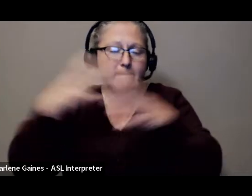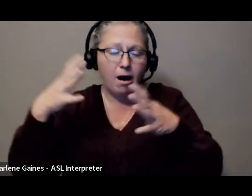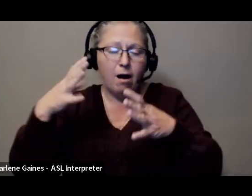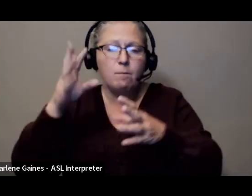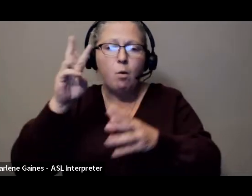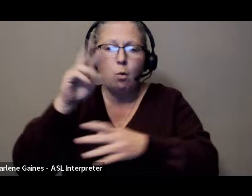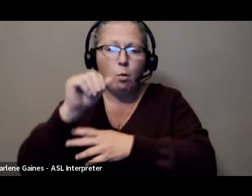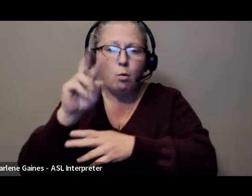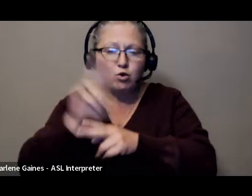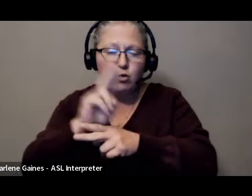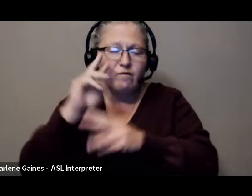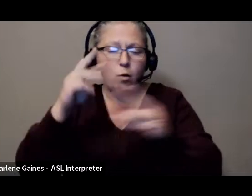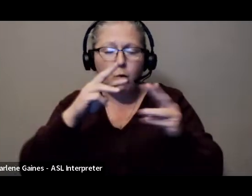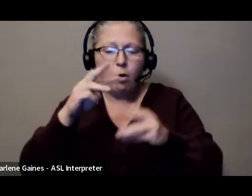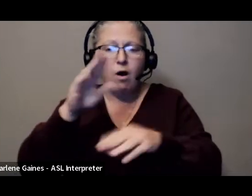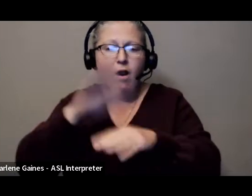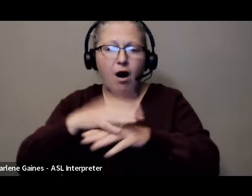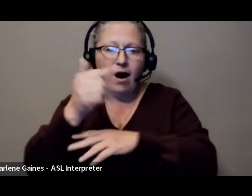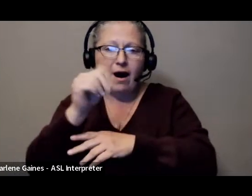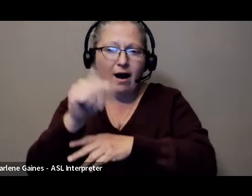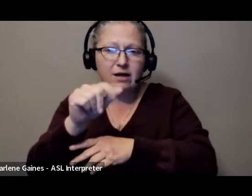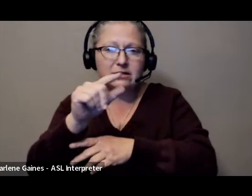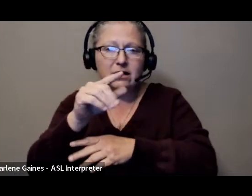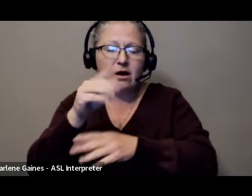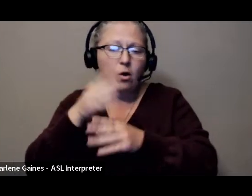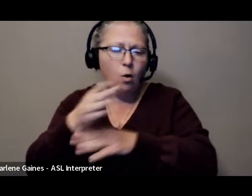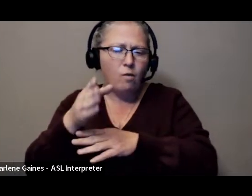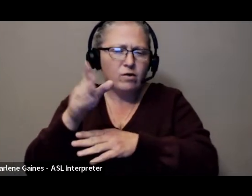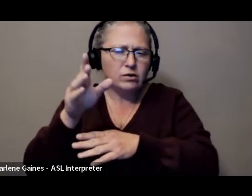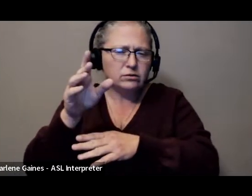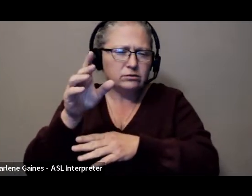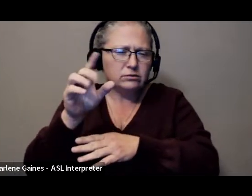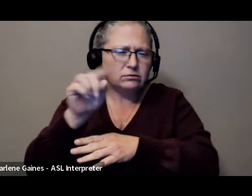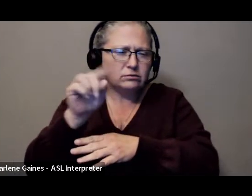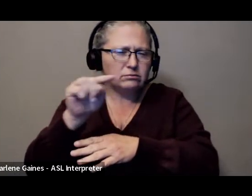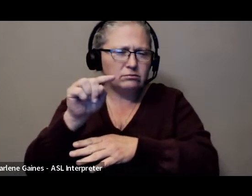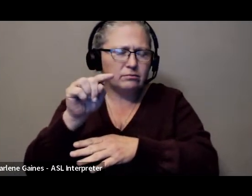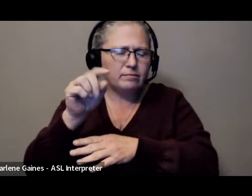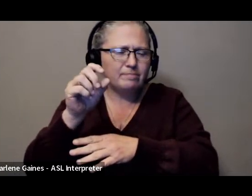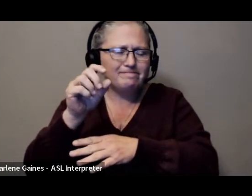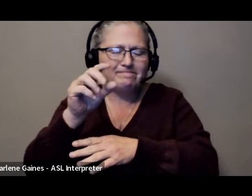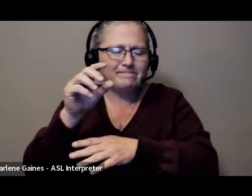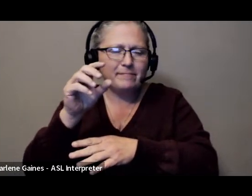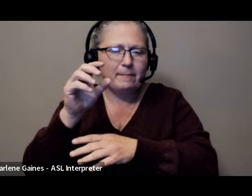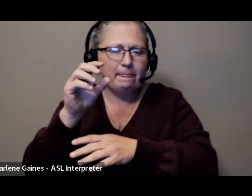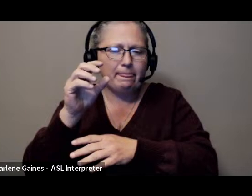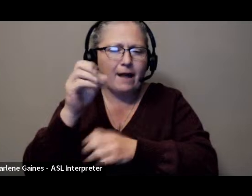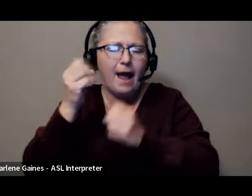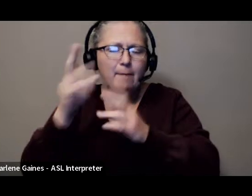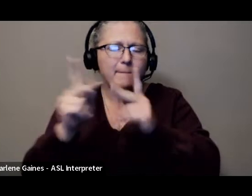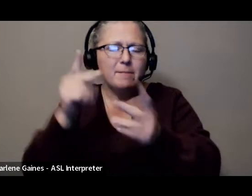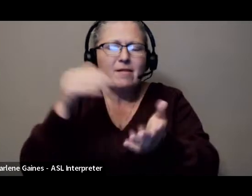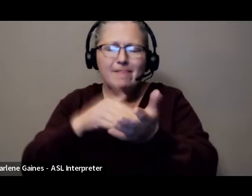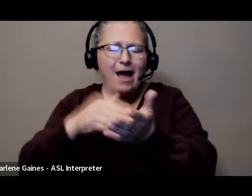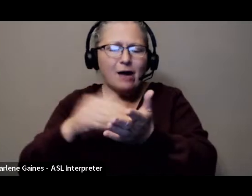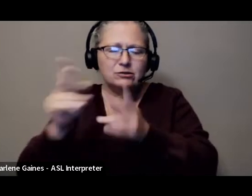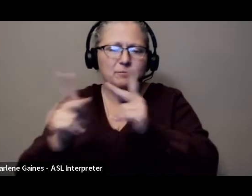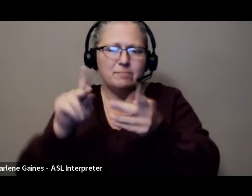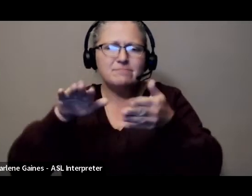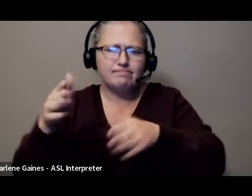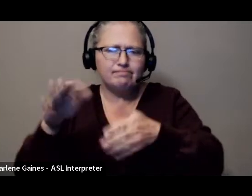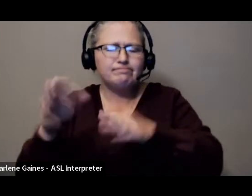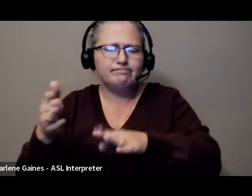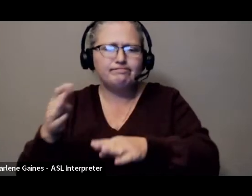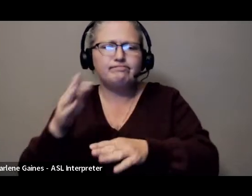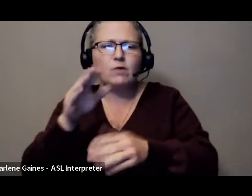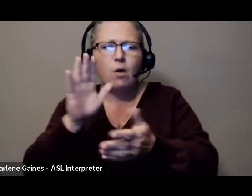of Gaza. More than 20,000 Gazan people have been martyred and massacred, and more thousand under the rubble of their homes, schools, hospitals,